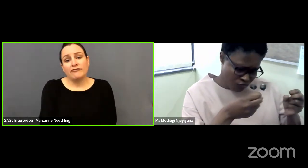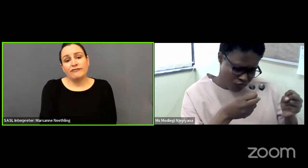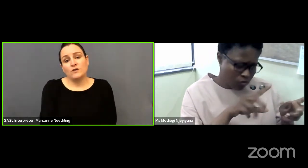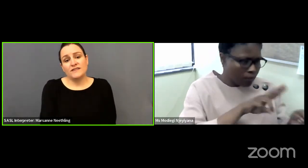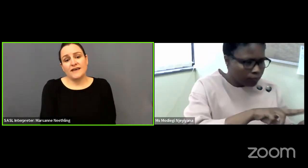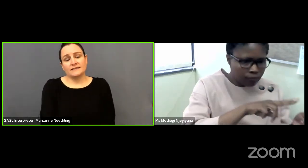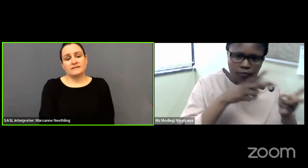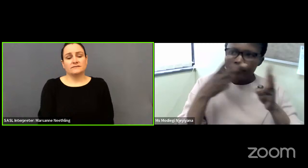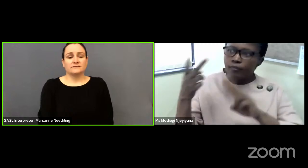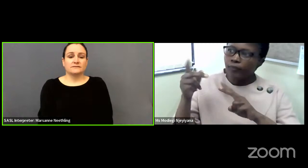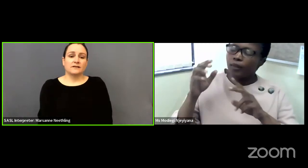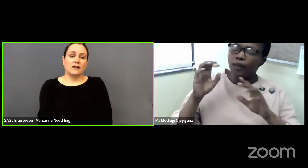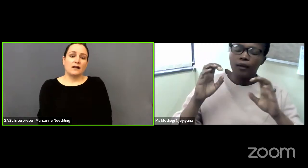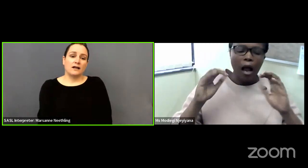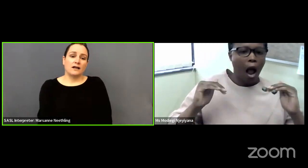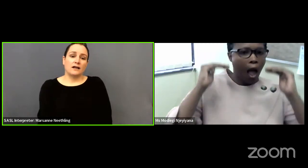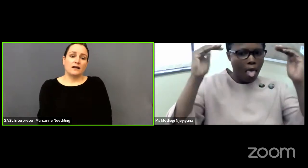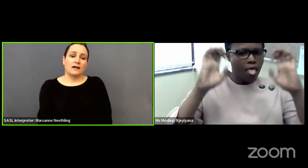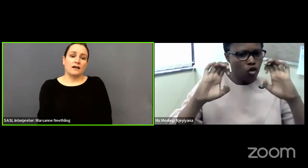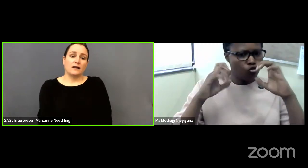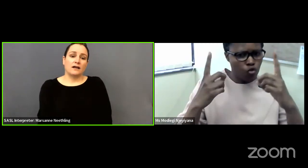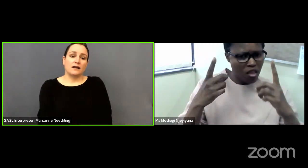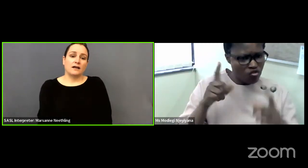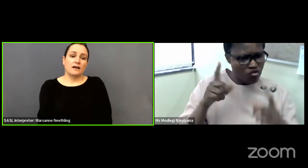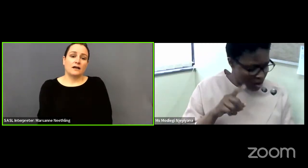We have found that